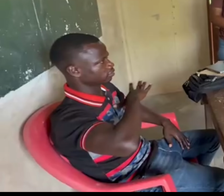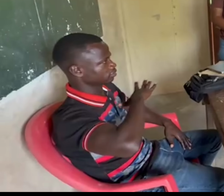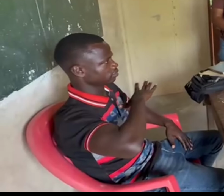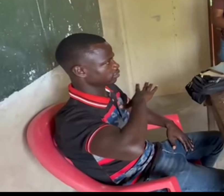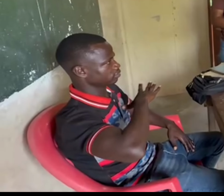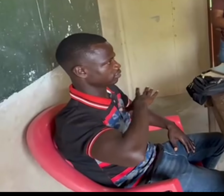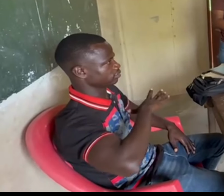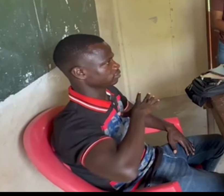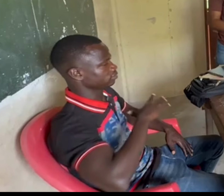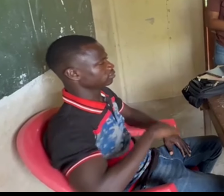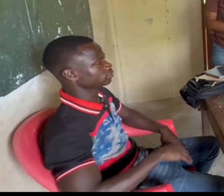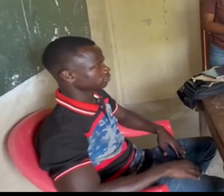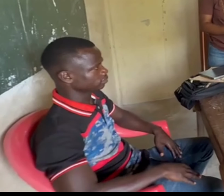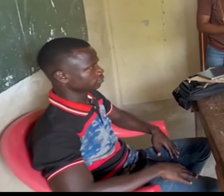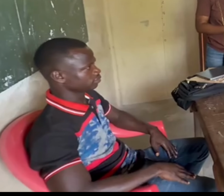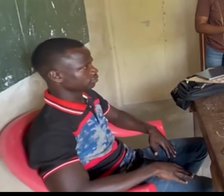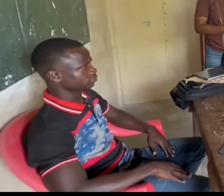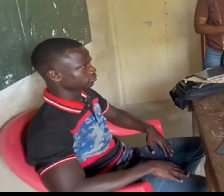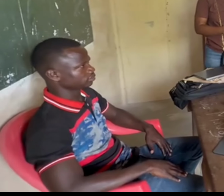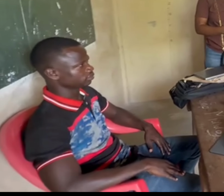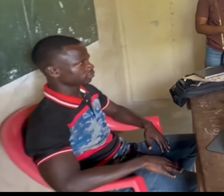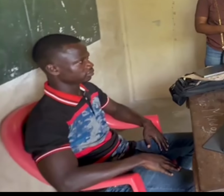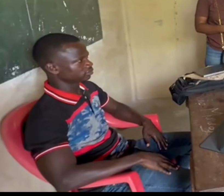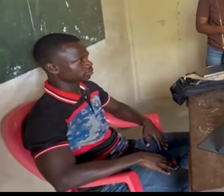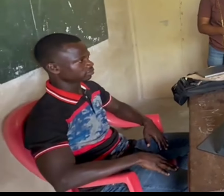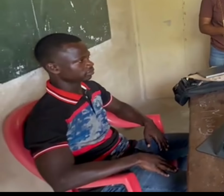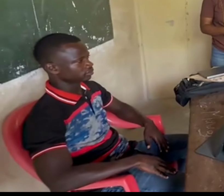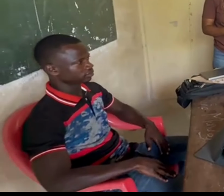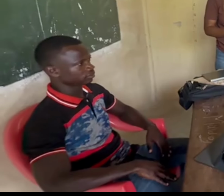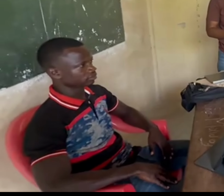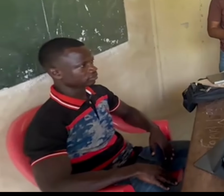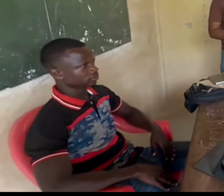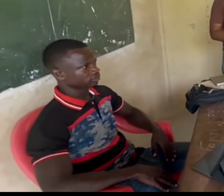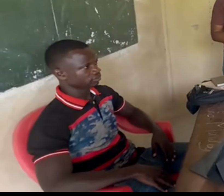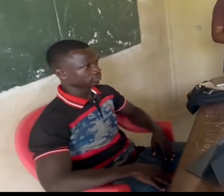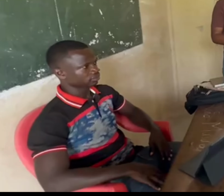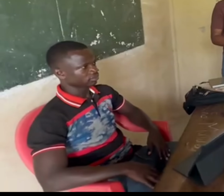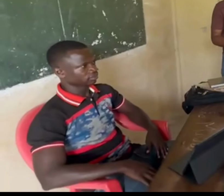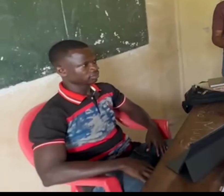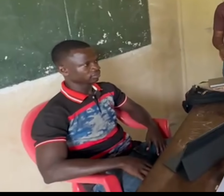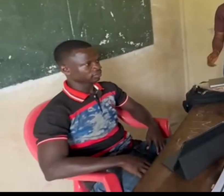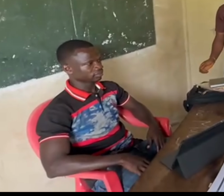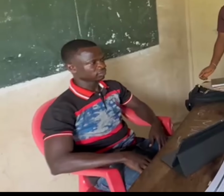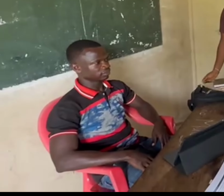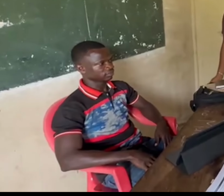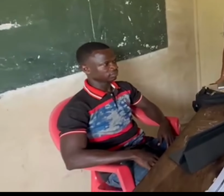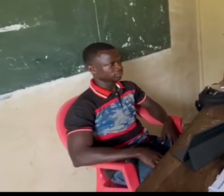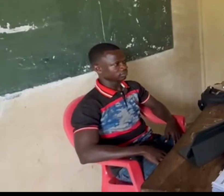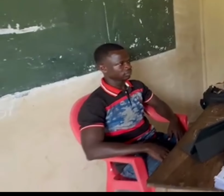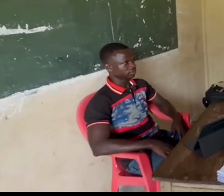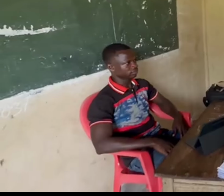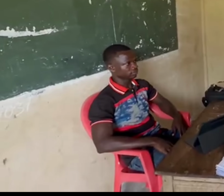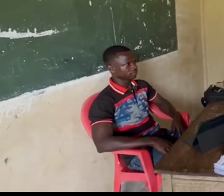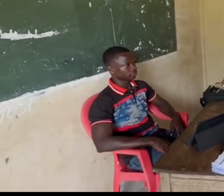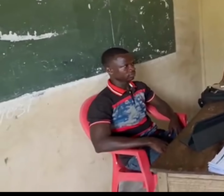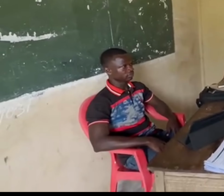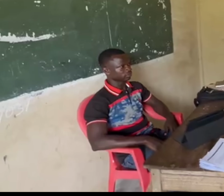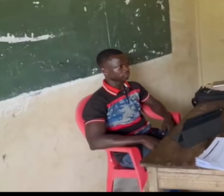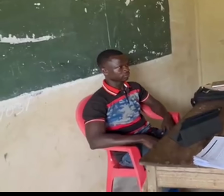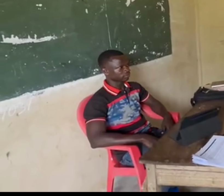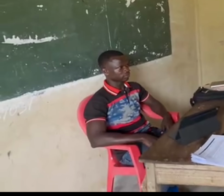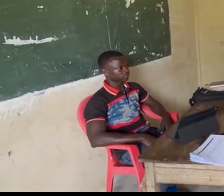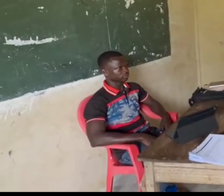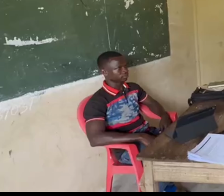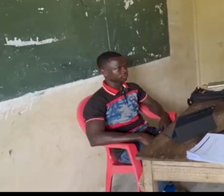The pilot revealed valuable insights into how deaf students engage with AI-assisted sign language recognition, insights that will